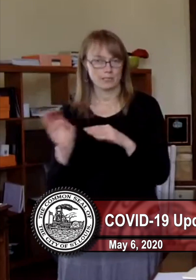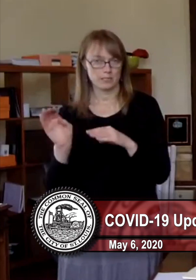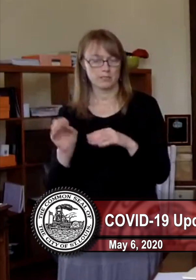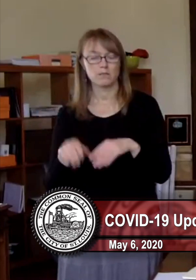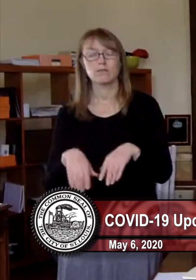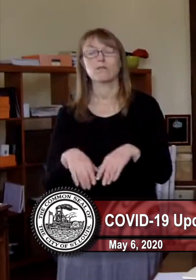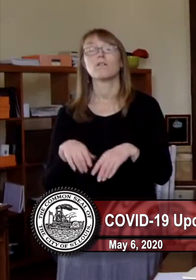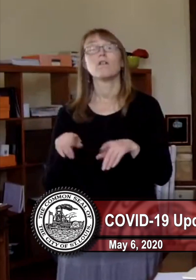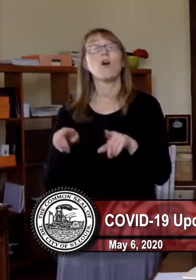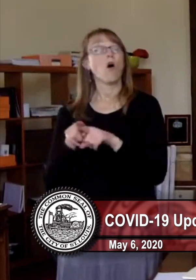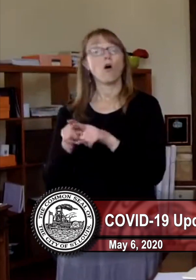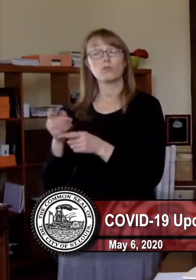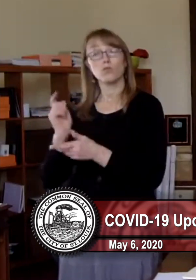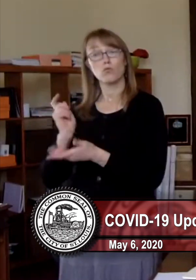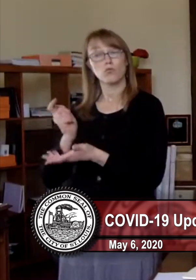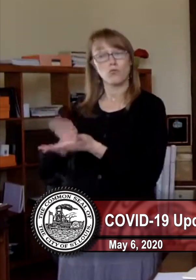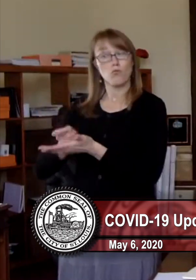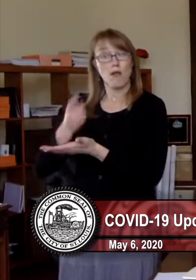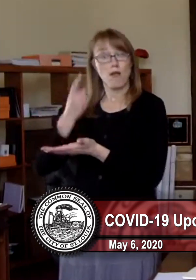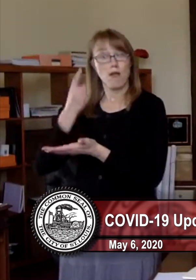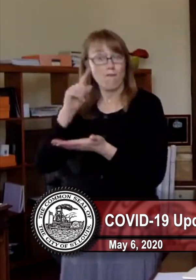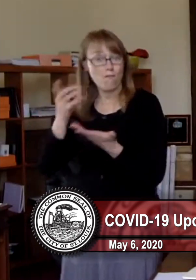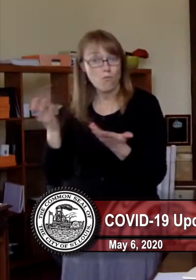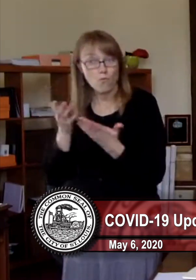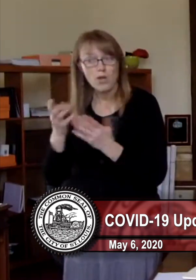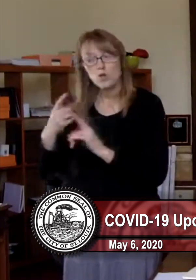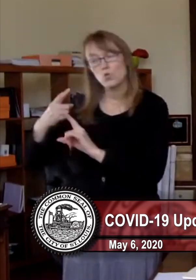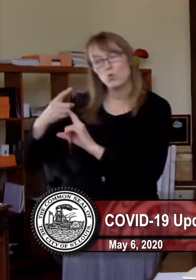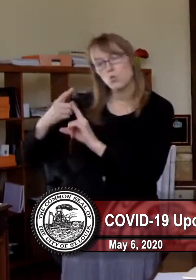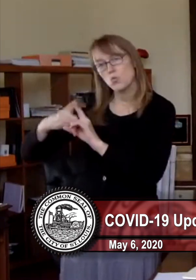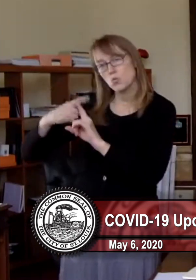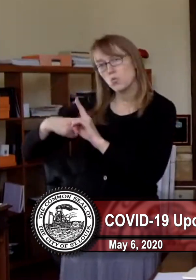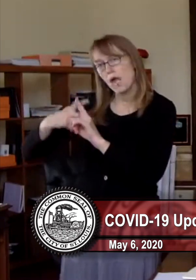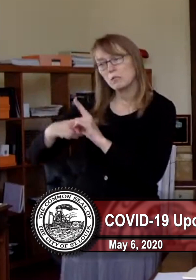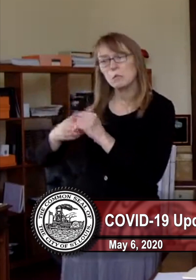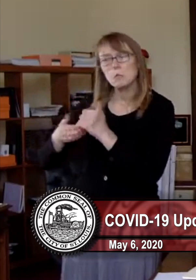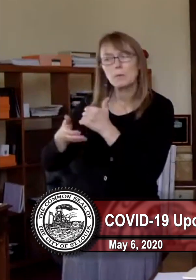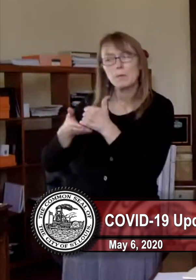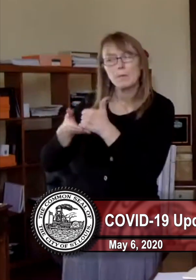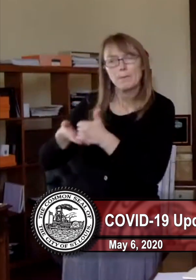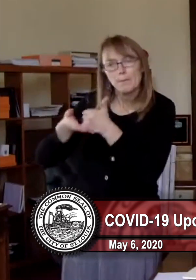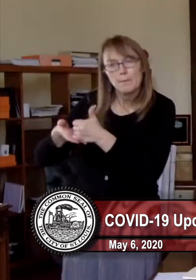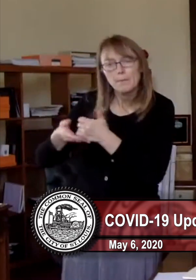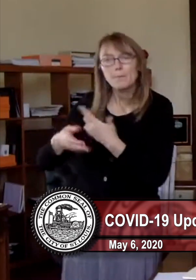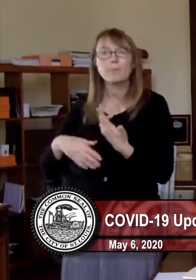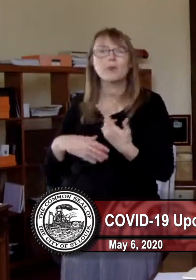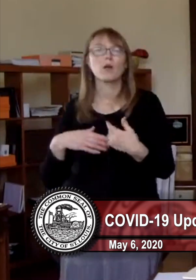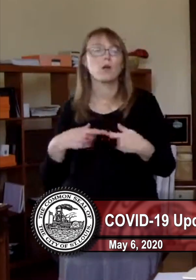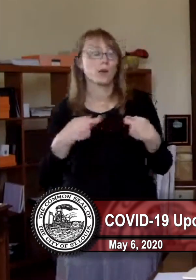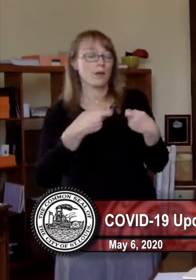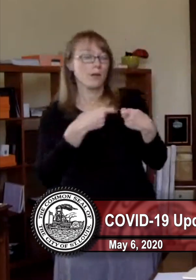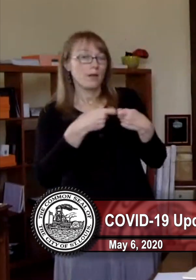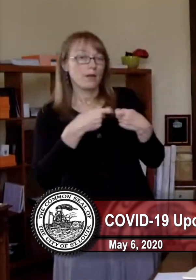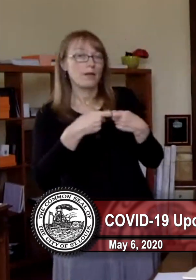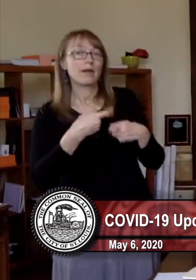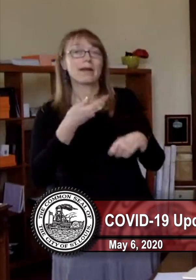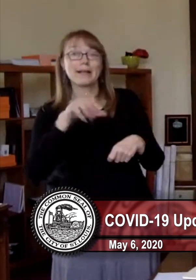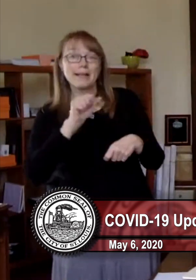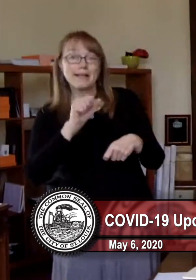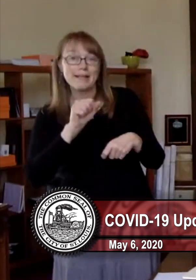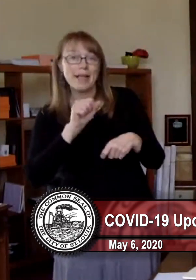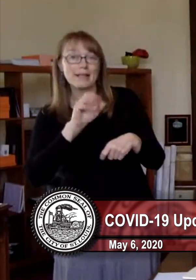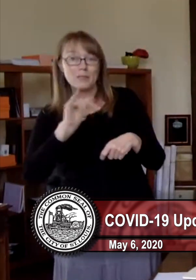rental assistance for folks who can't pay their rent, some level of rental assistance. It'll be utility assistance. So we're using